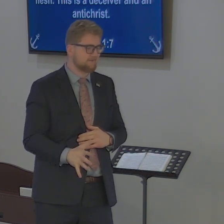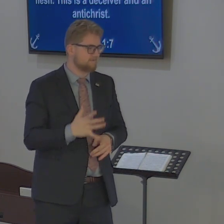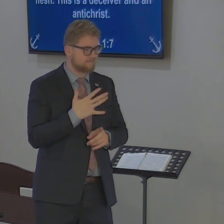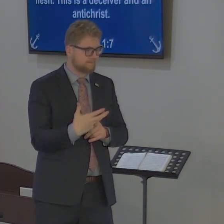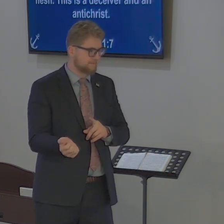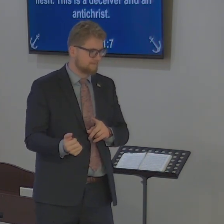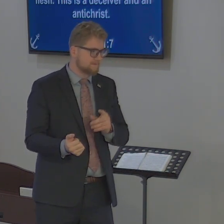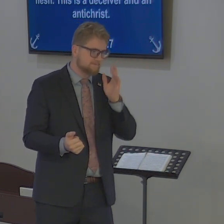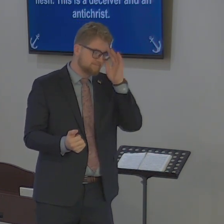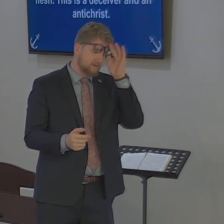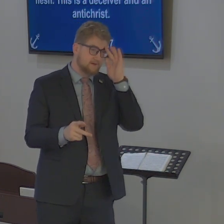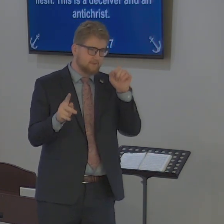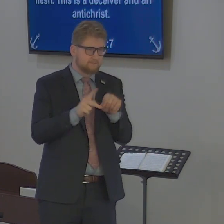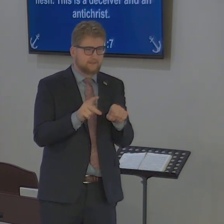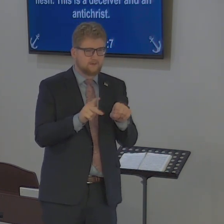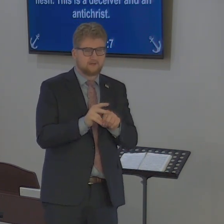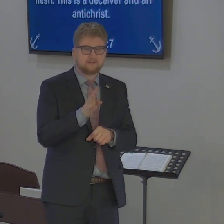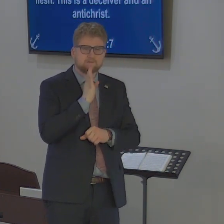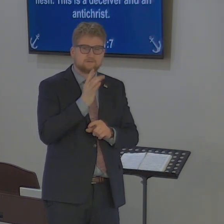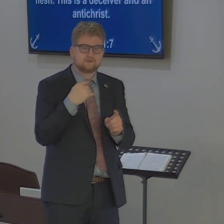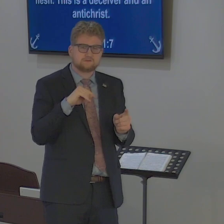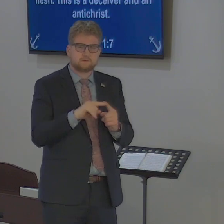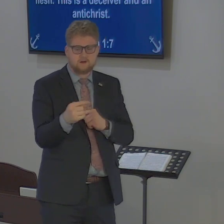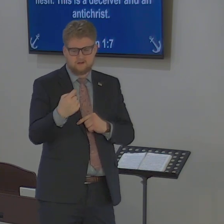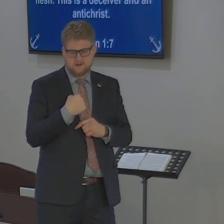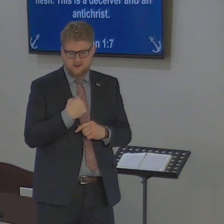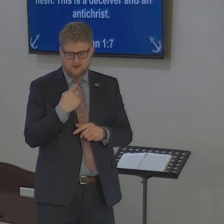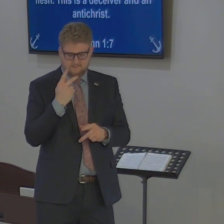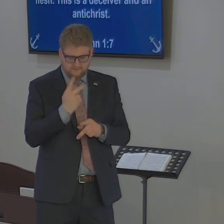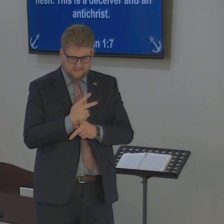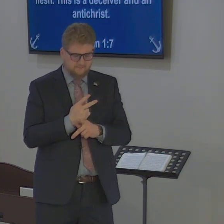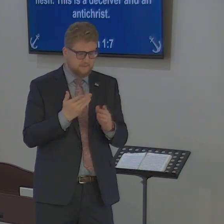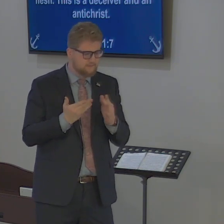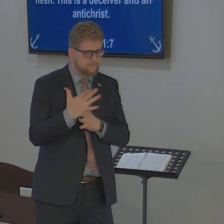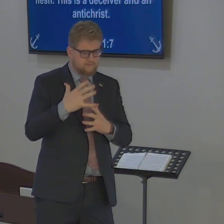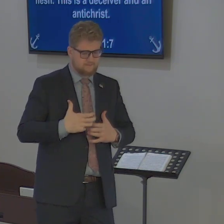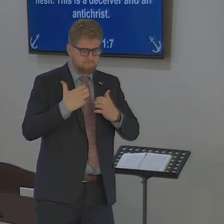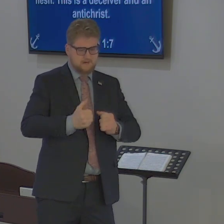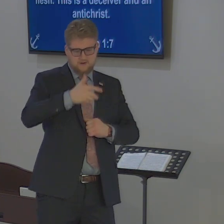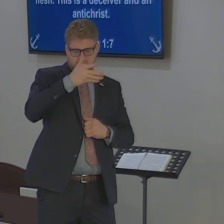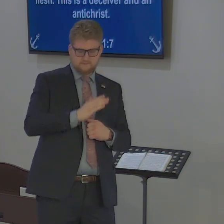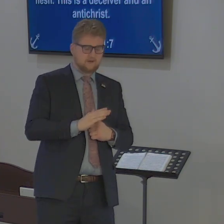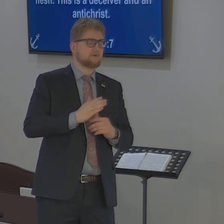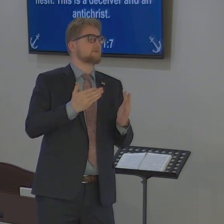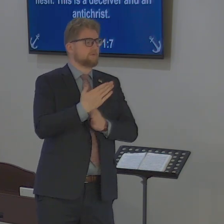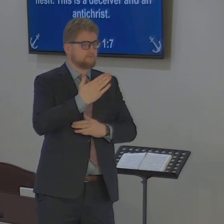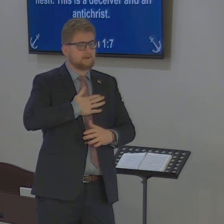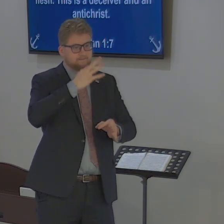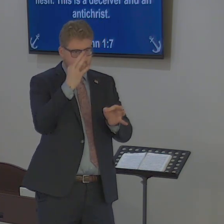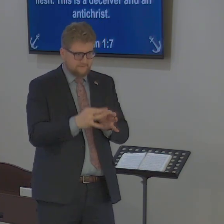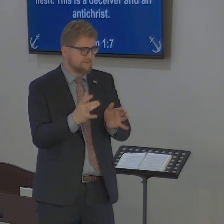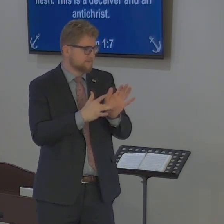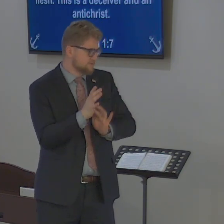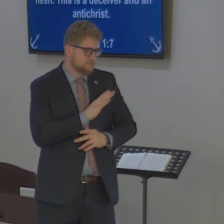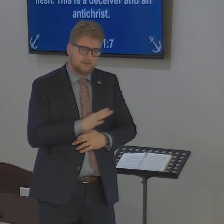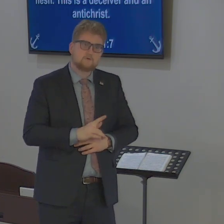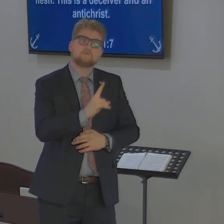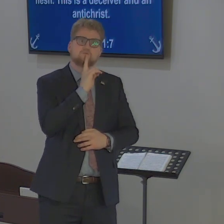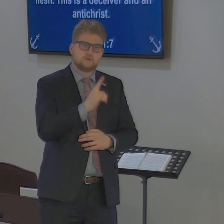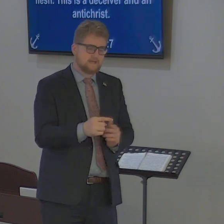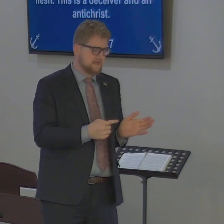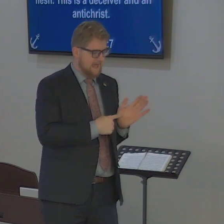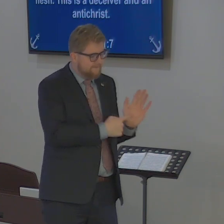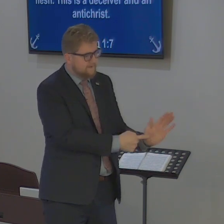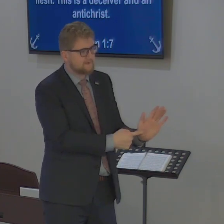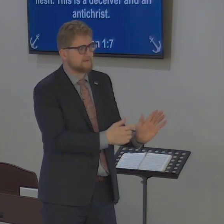In Peter, he even mentions that I am kept by the power of God, by my faith through Jesus Christ. So it's very, very evident that my salvation is